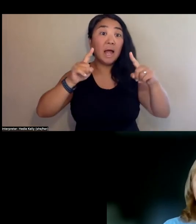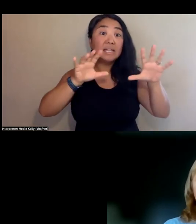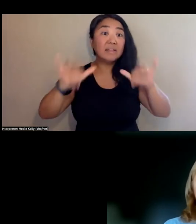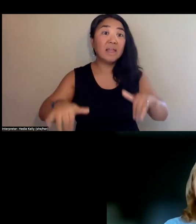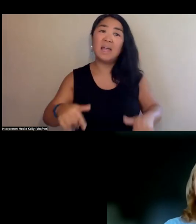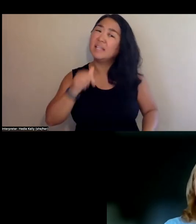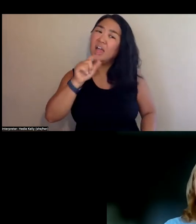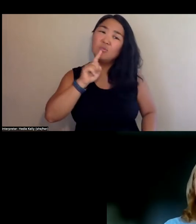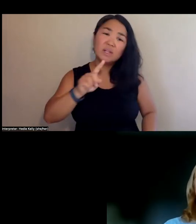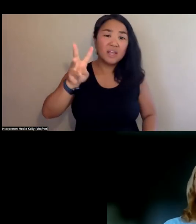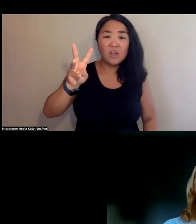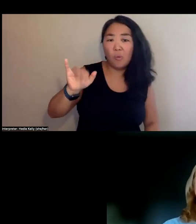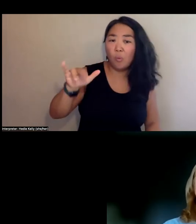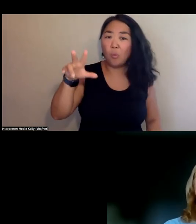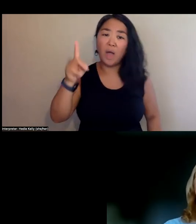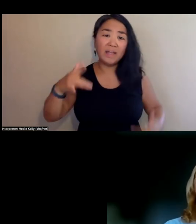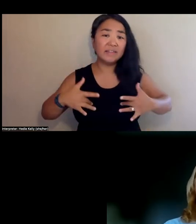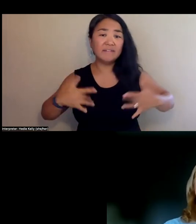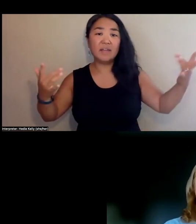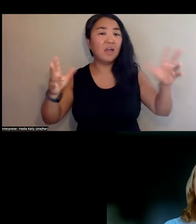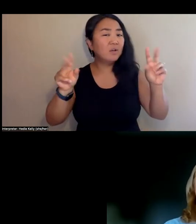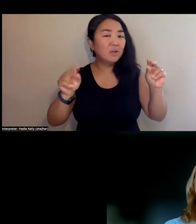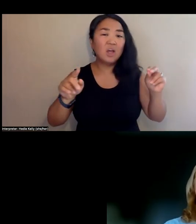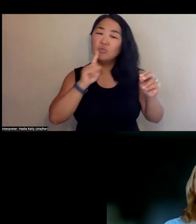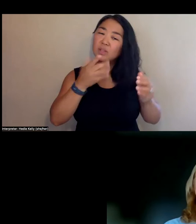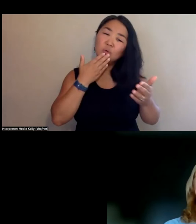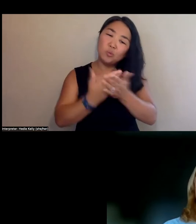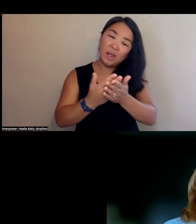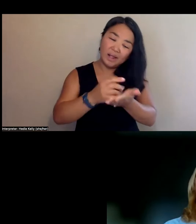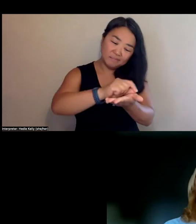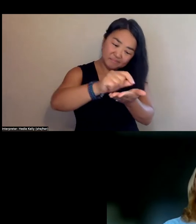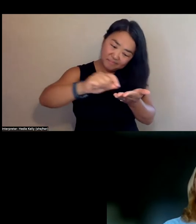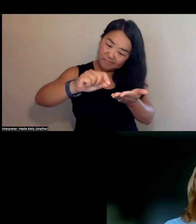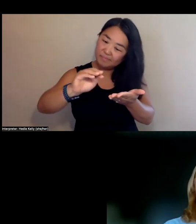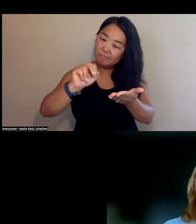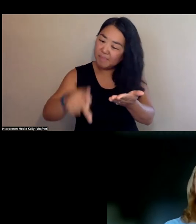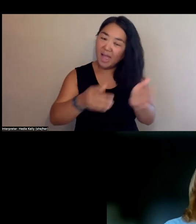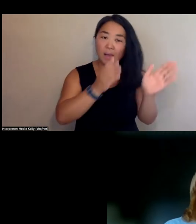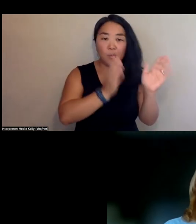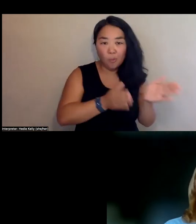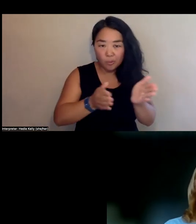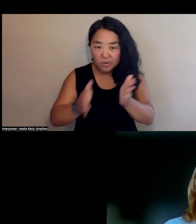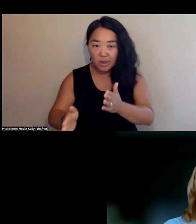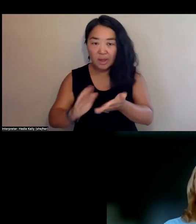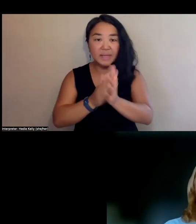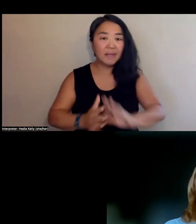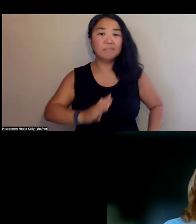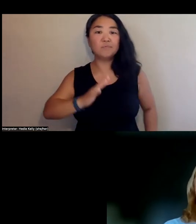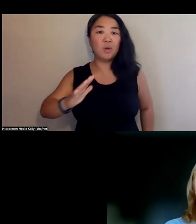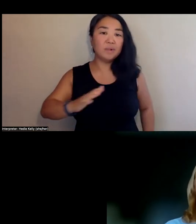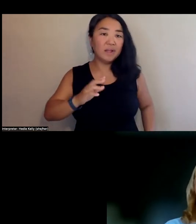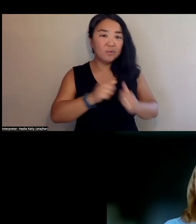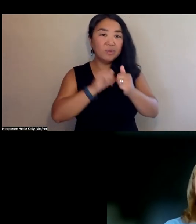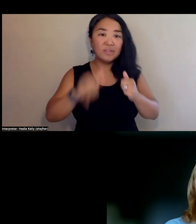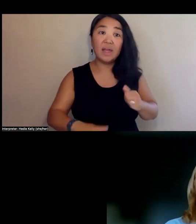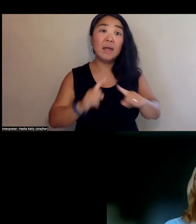wild event, meaning, like, in other words, it was all pretty well mapped out and organized and formalized as far as that's